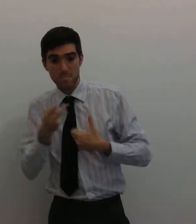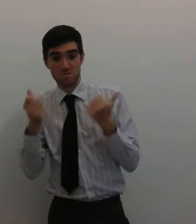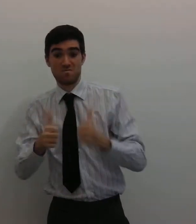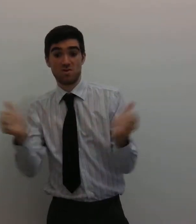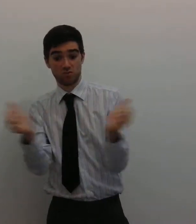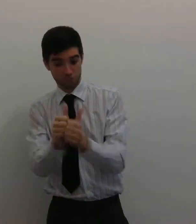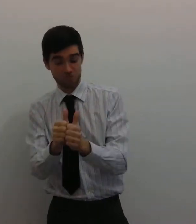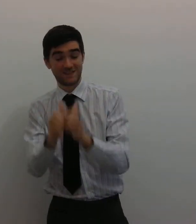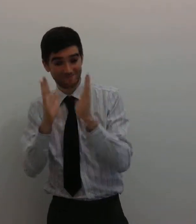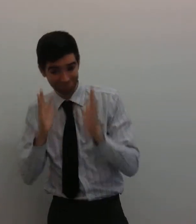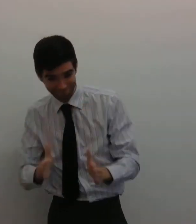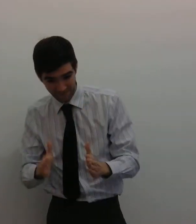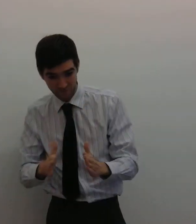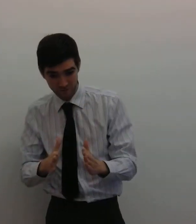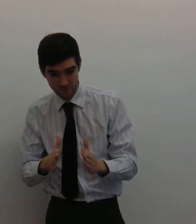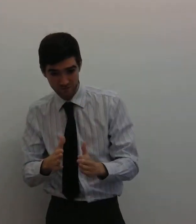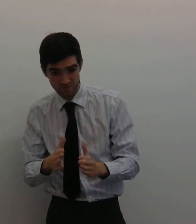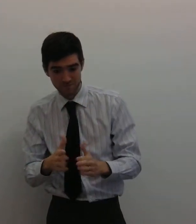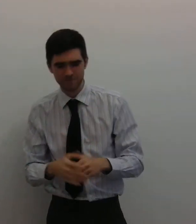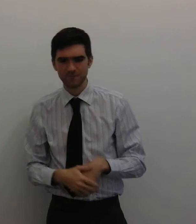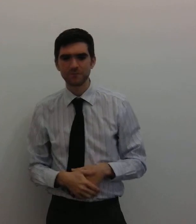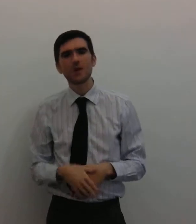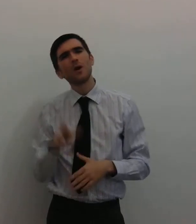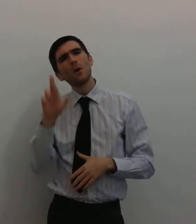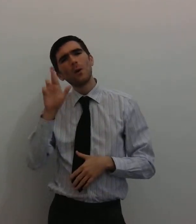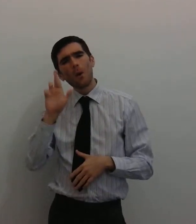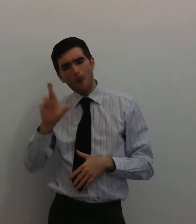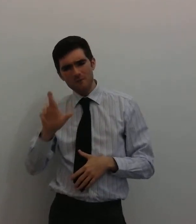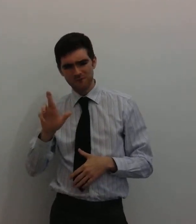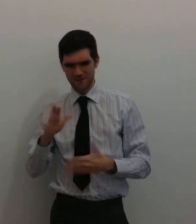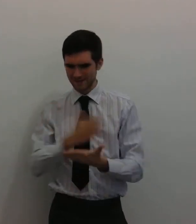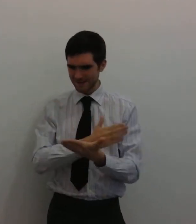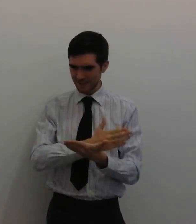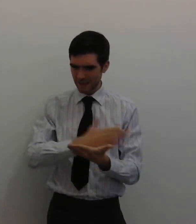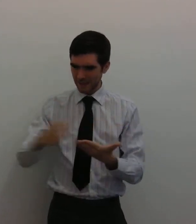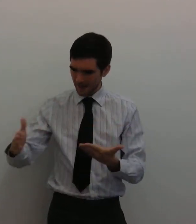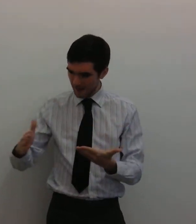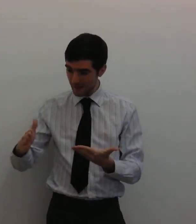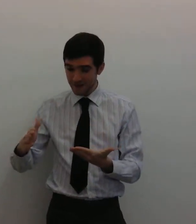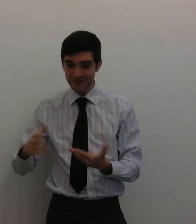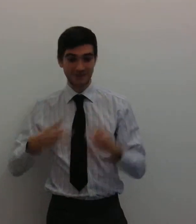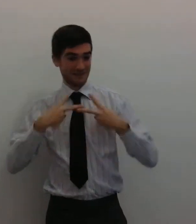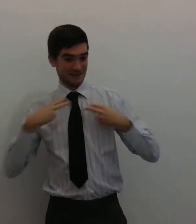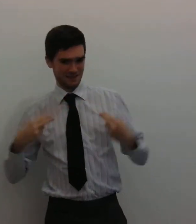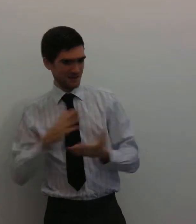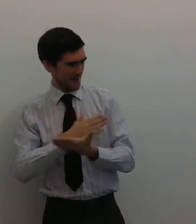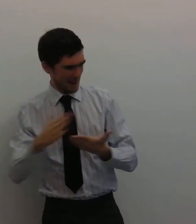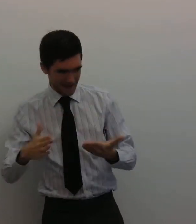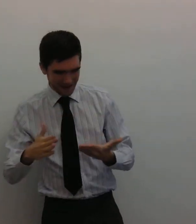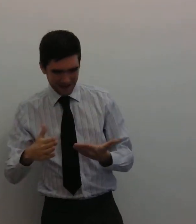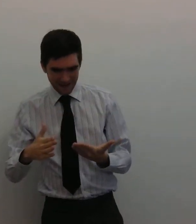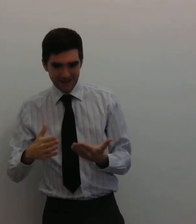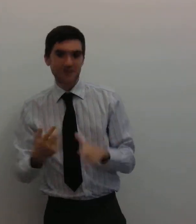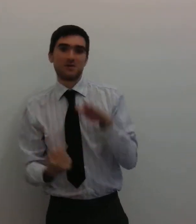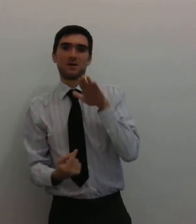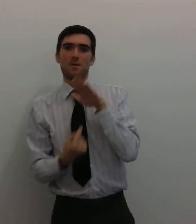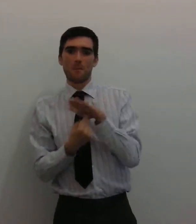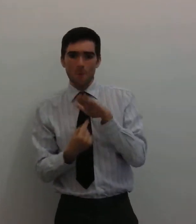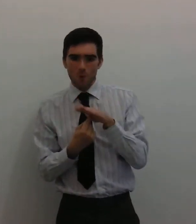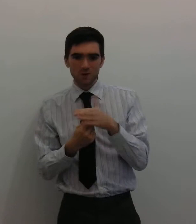So I'm hoping that makes everything clear to all you lawyers in the importance of cost budgeting using